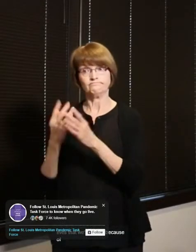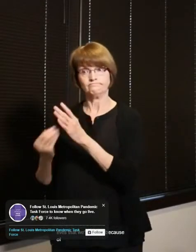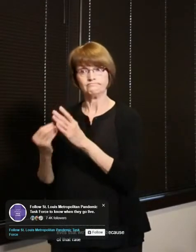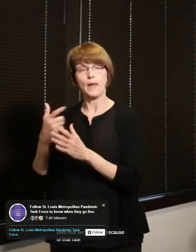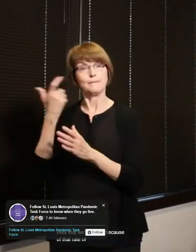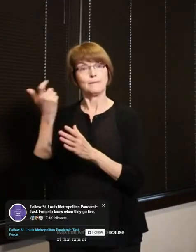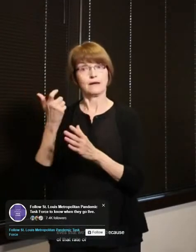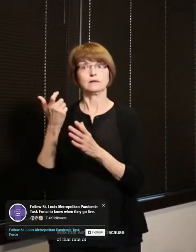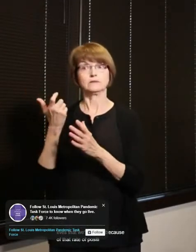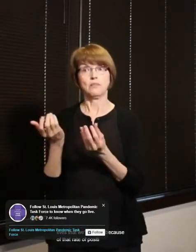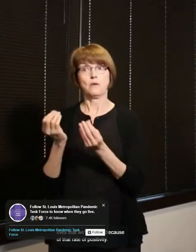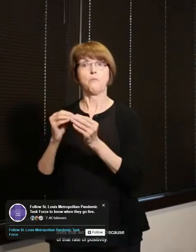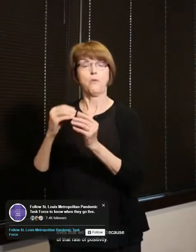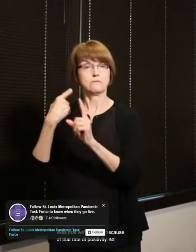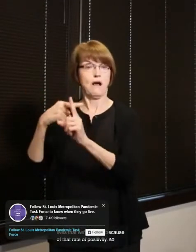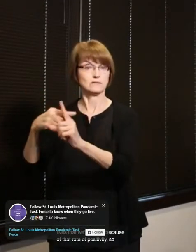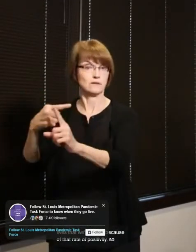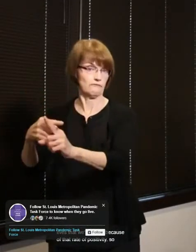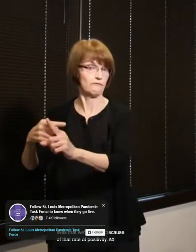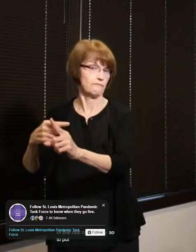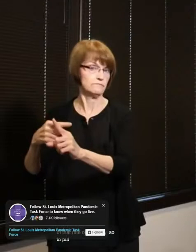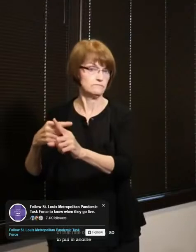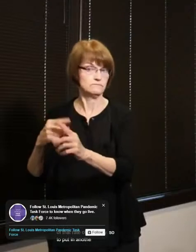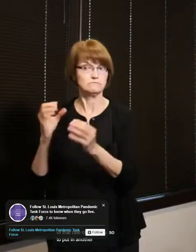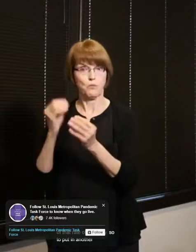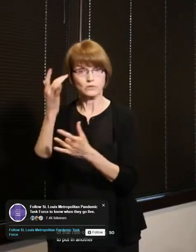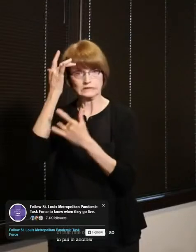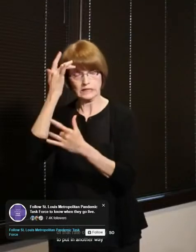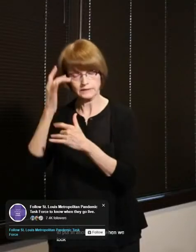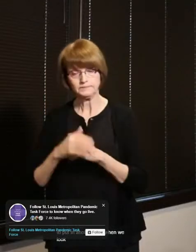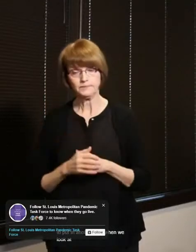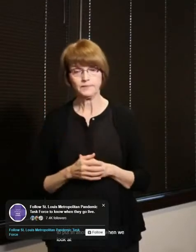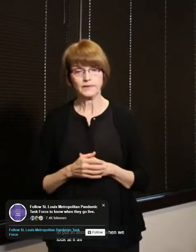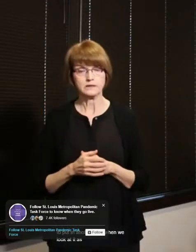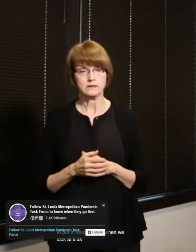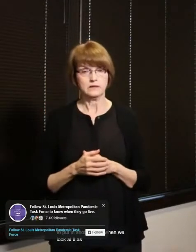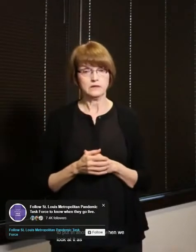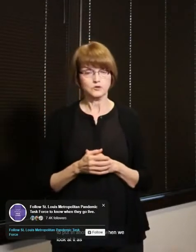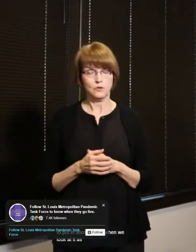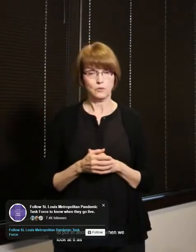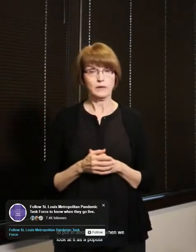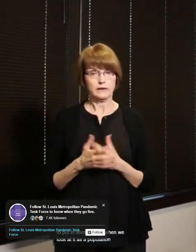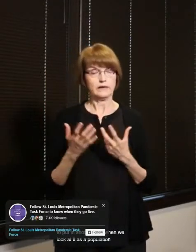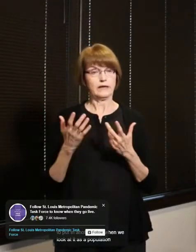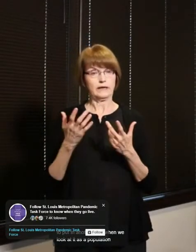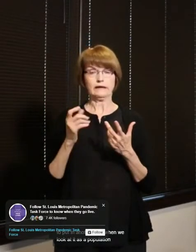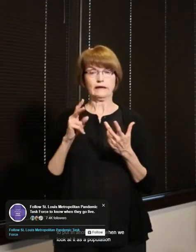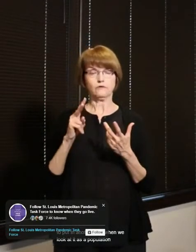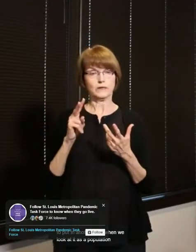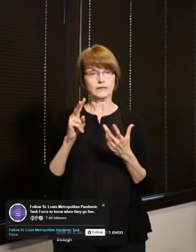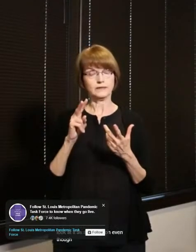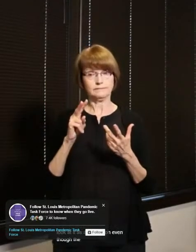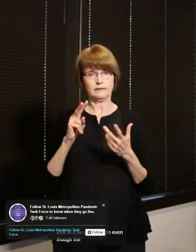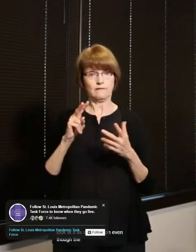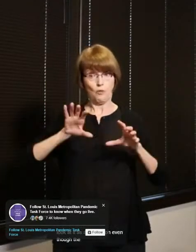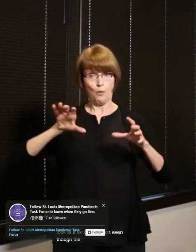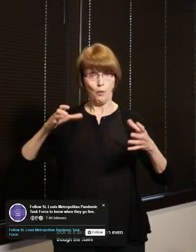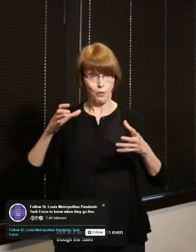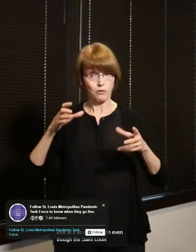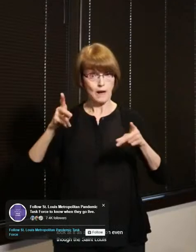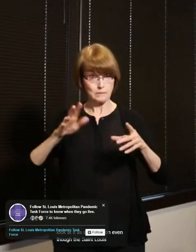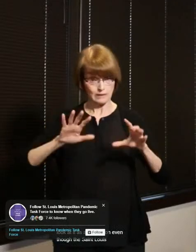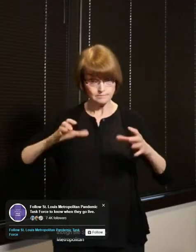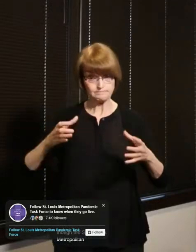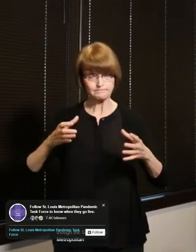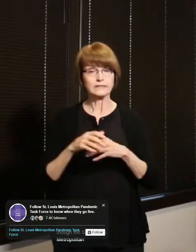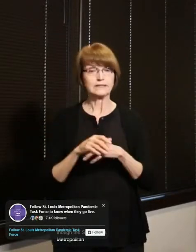of positivity. So to put it another way, when we look at it as a population, even though the St. Louis